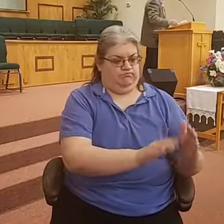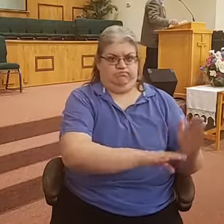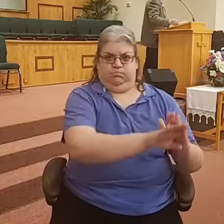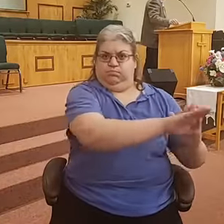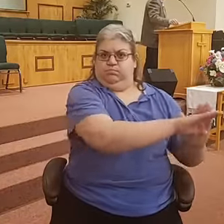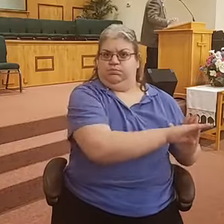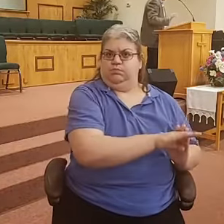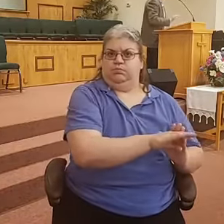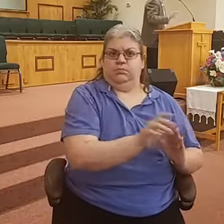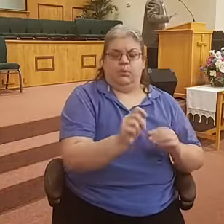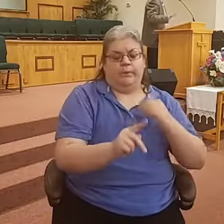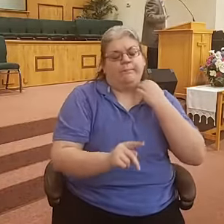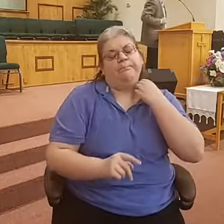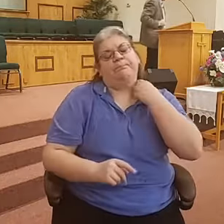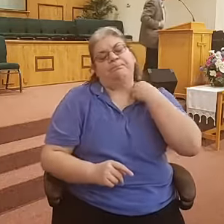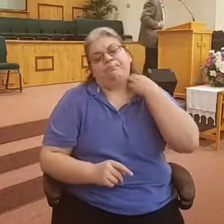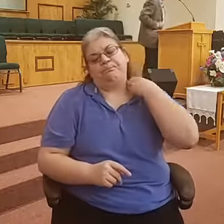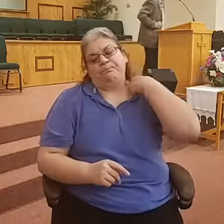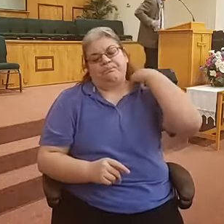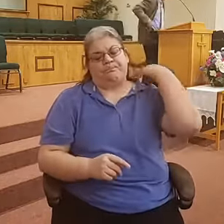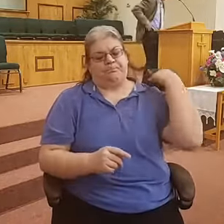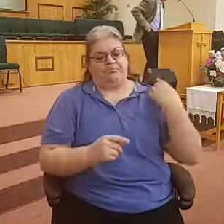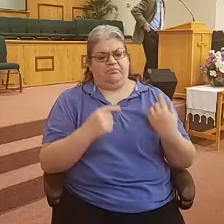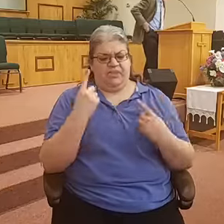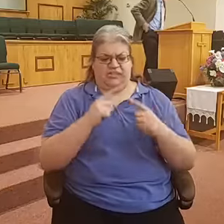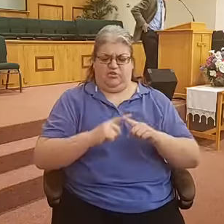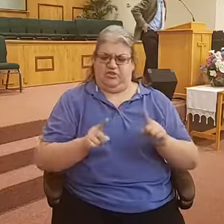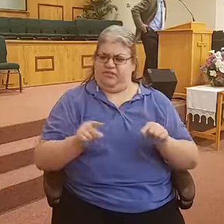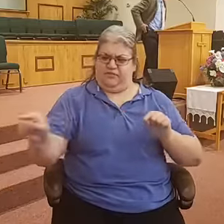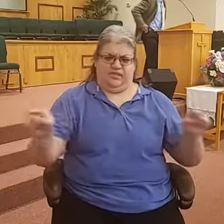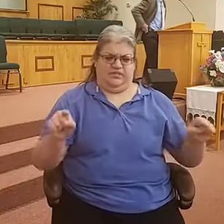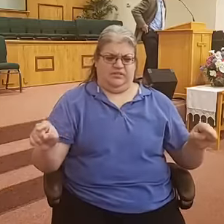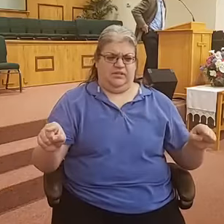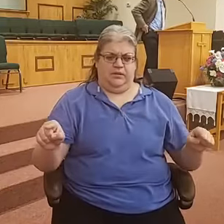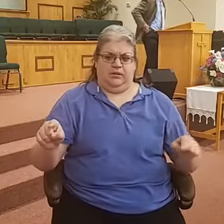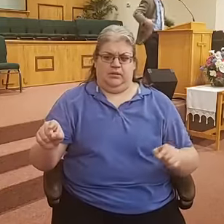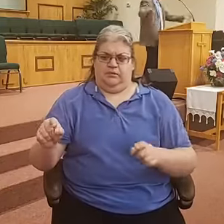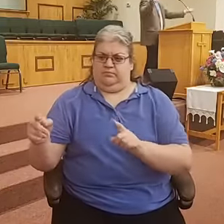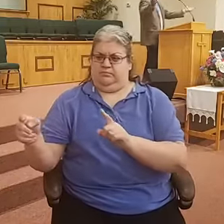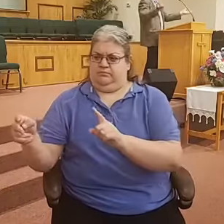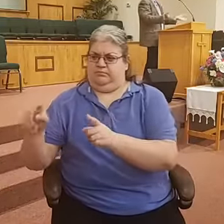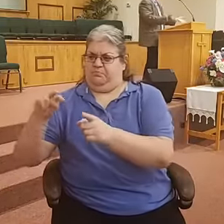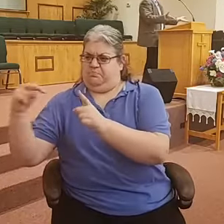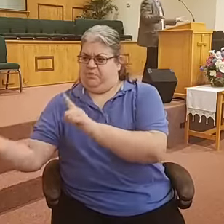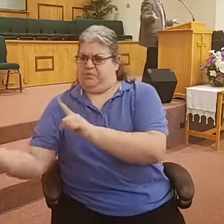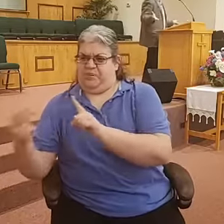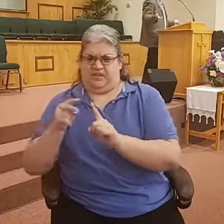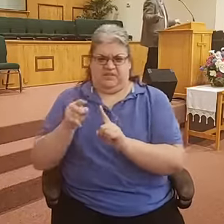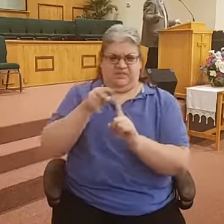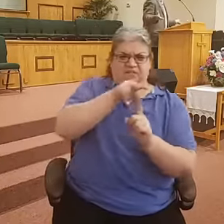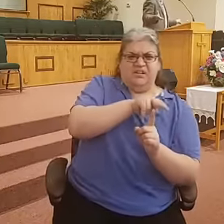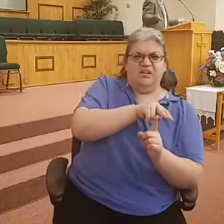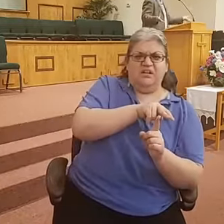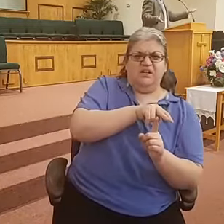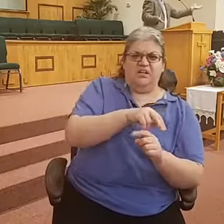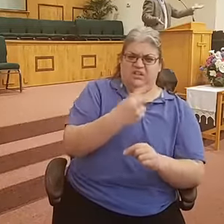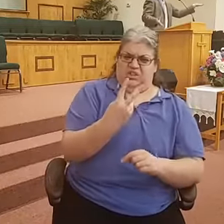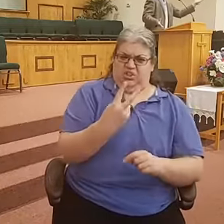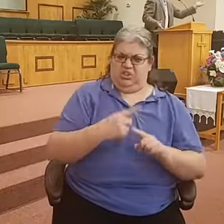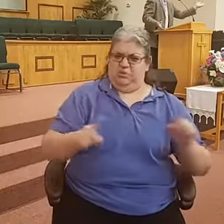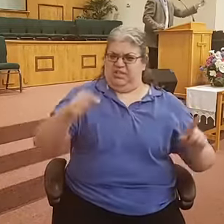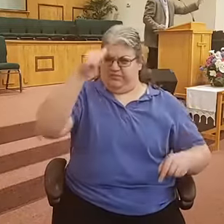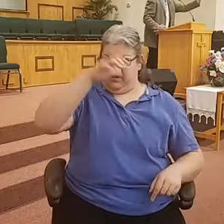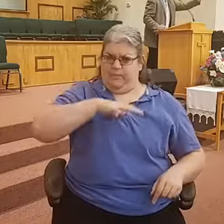here. As we consider the difference between two perspectives, we're talking about two men here.